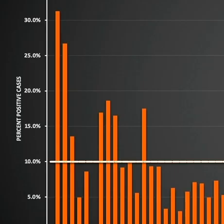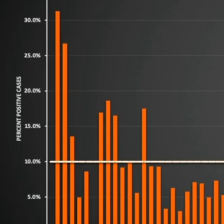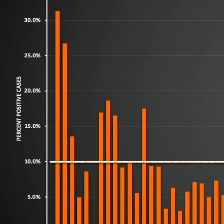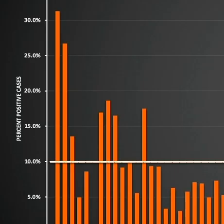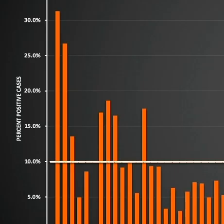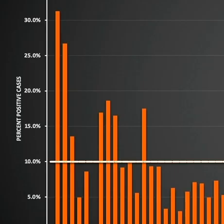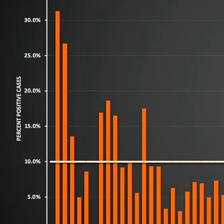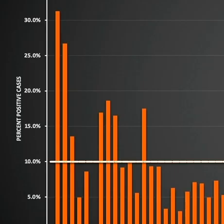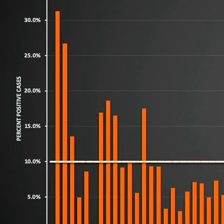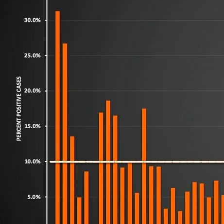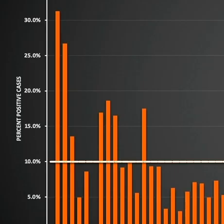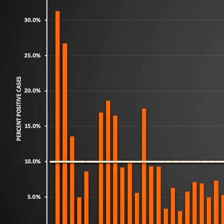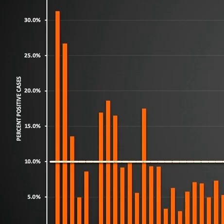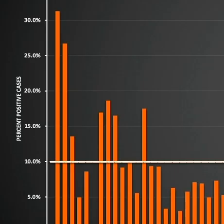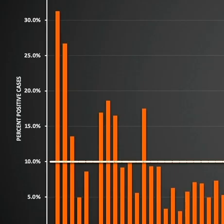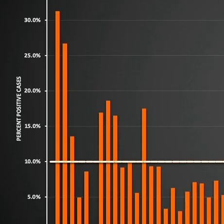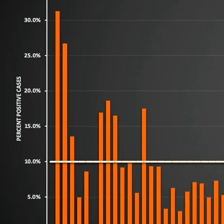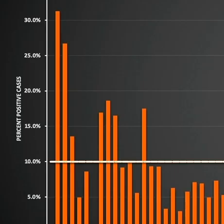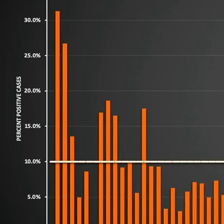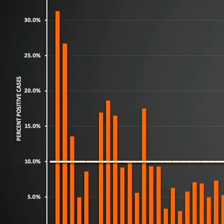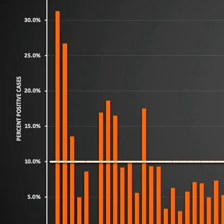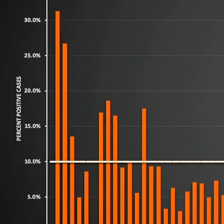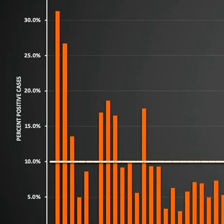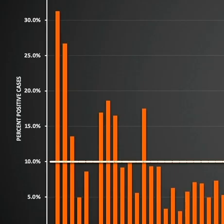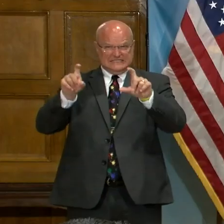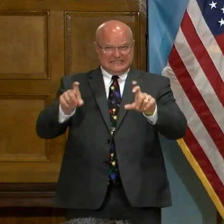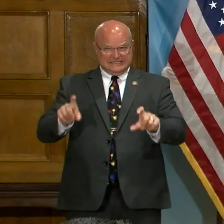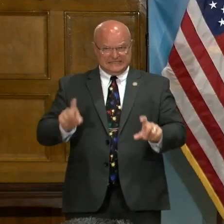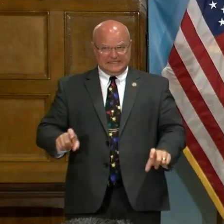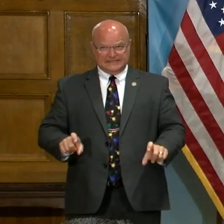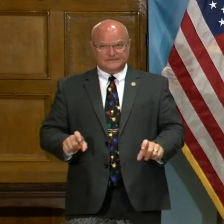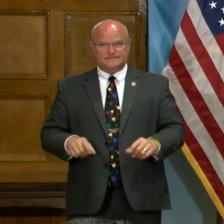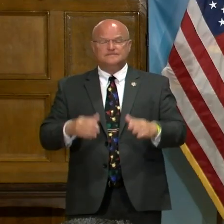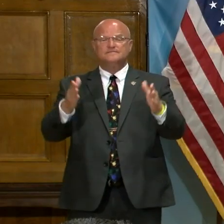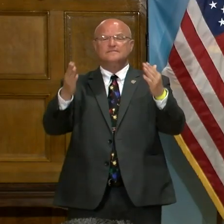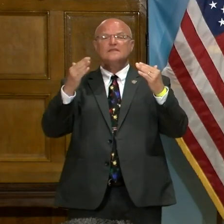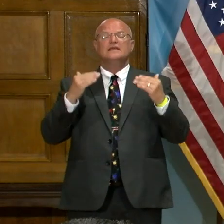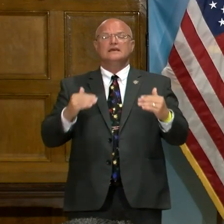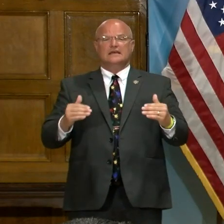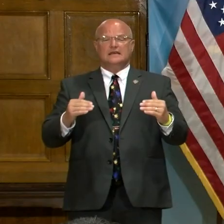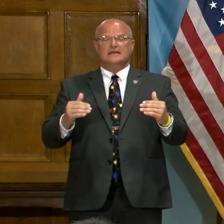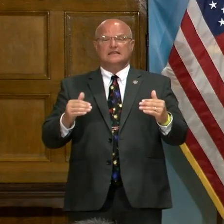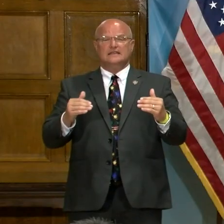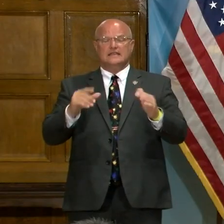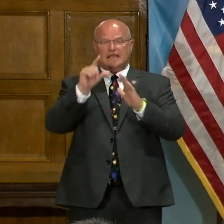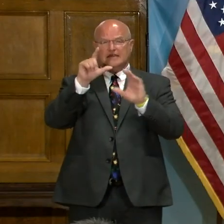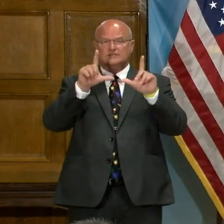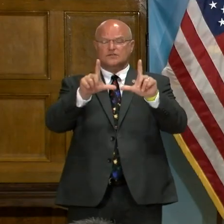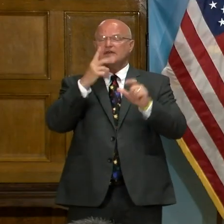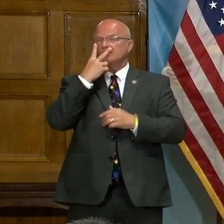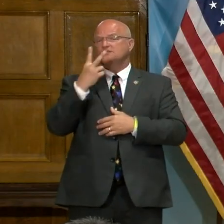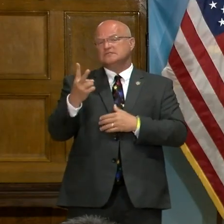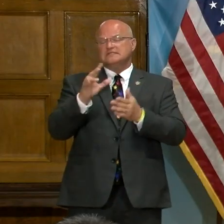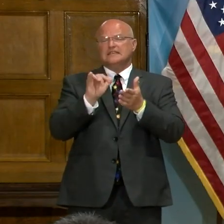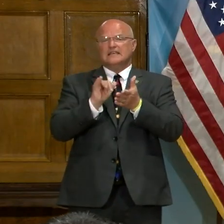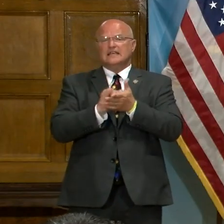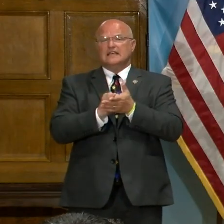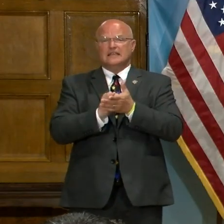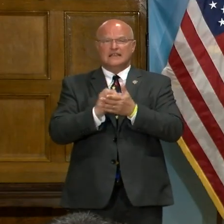results here in the state, even though a very high number of tests. The next graph, you can just